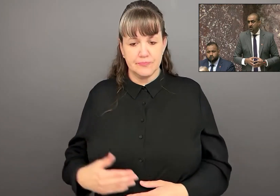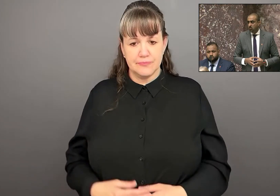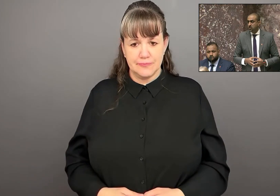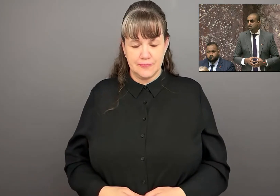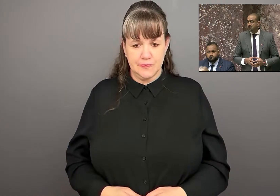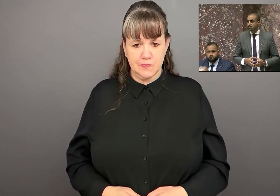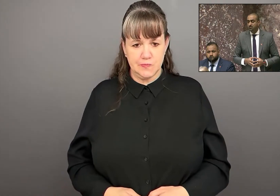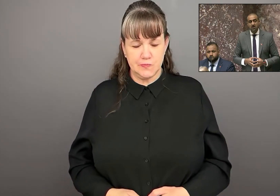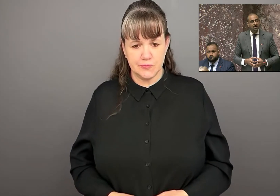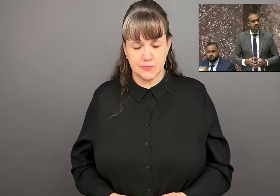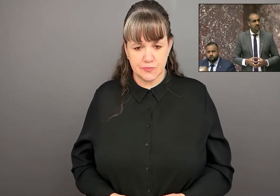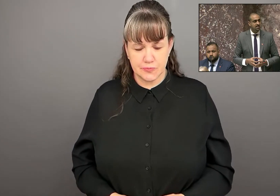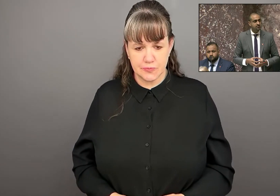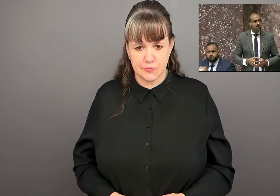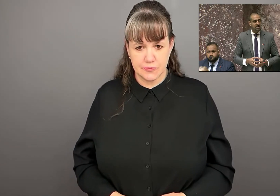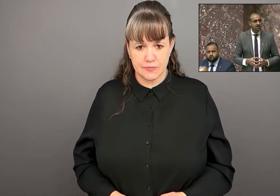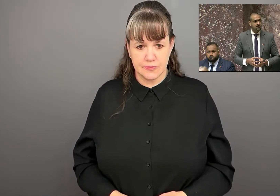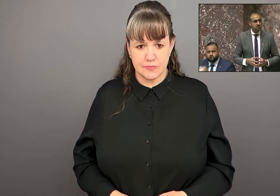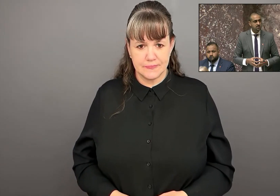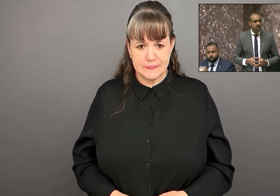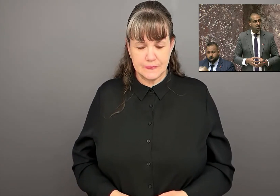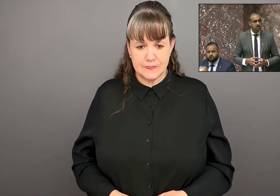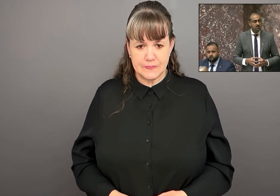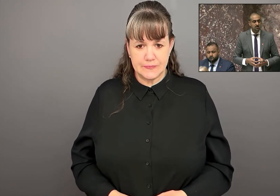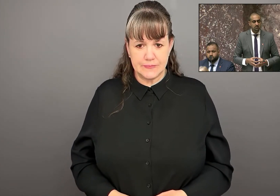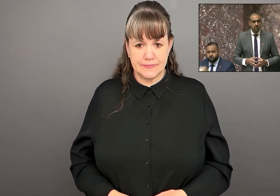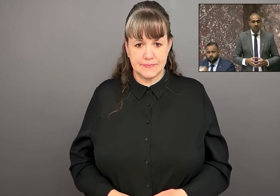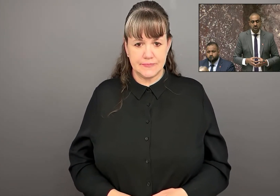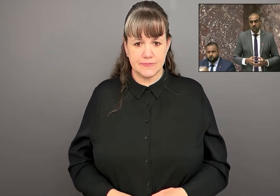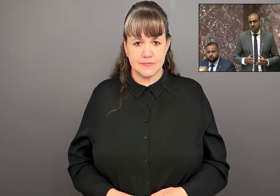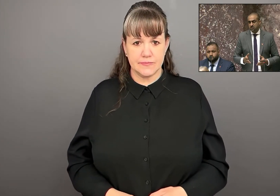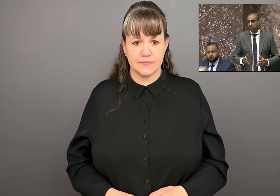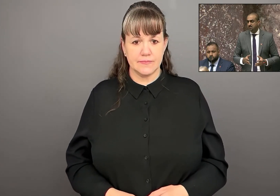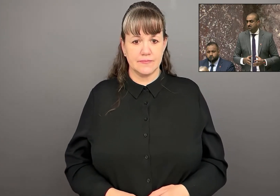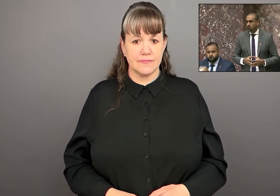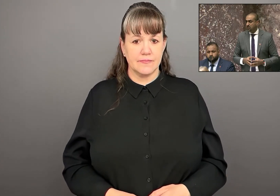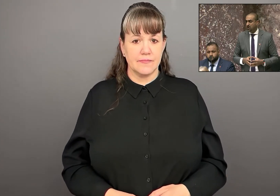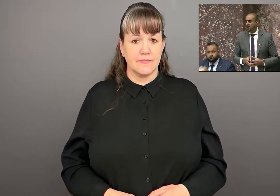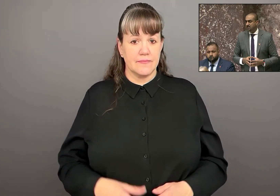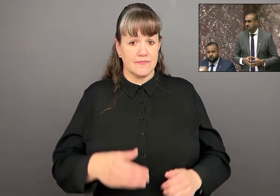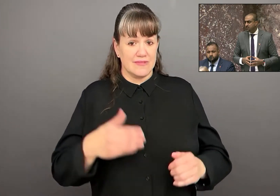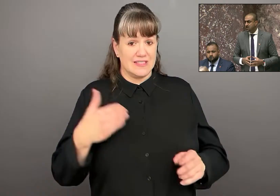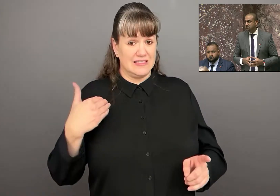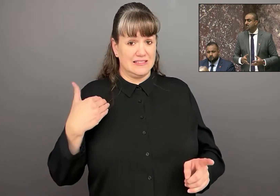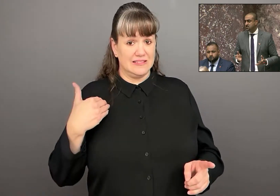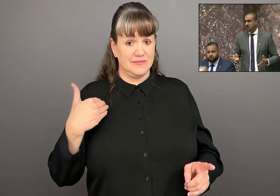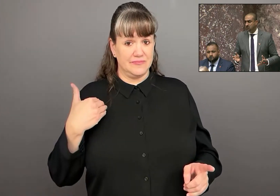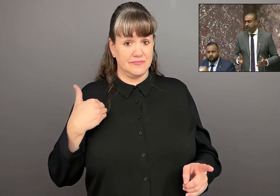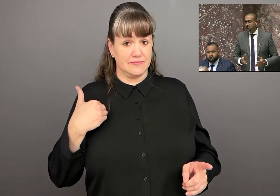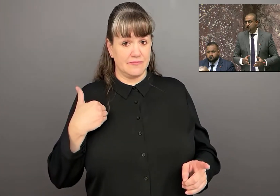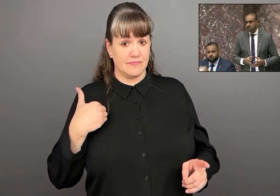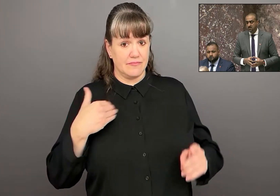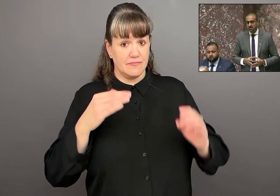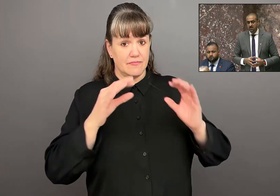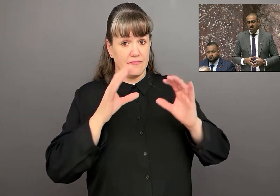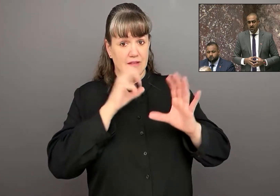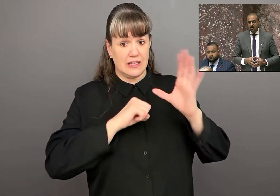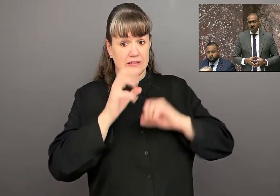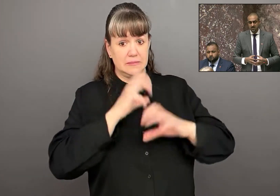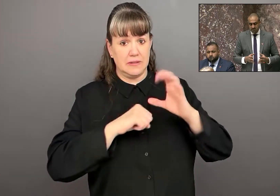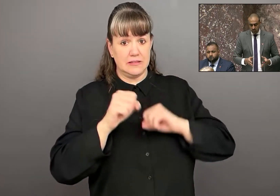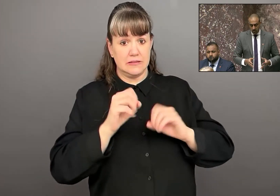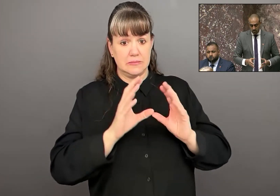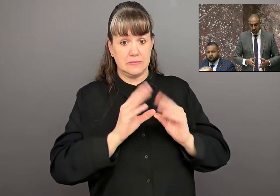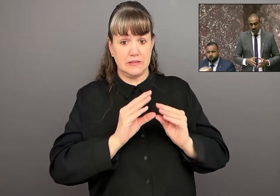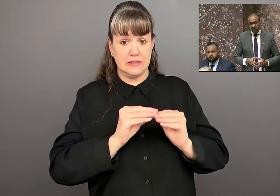Every question that the member asked in estimates, I answered. And so to suggest that we were hiding something is utterly false.